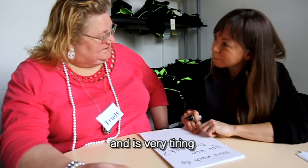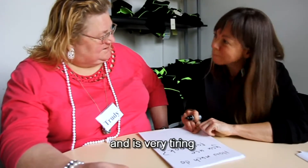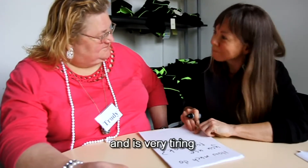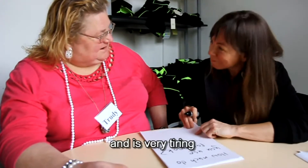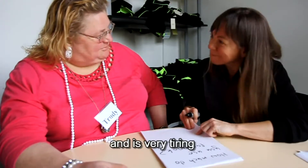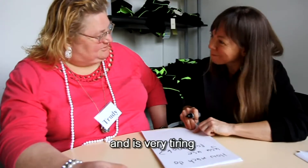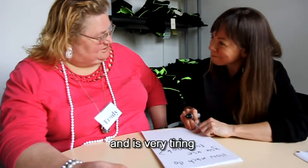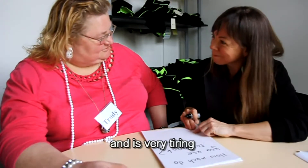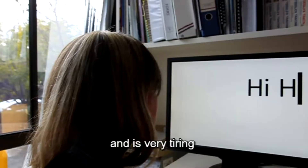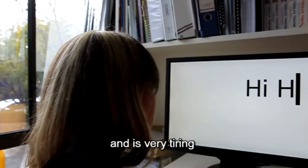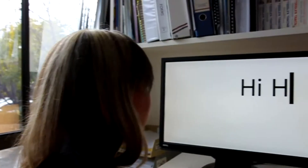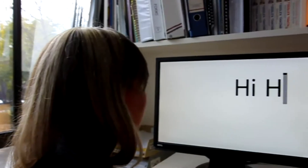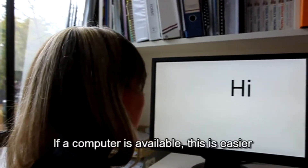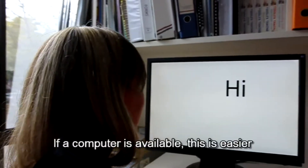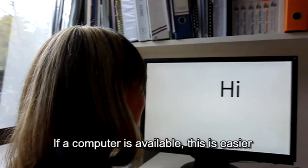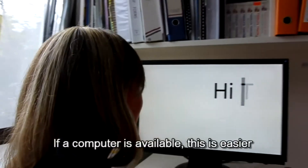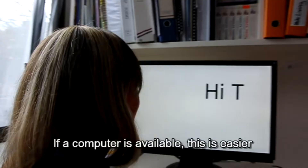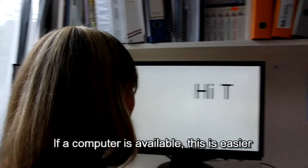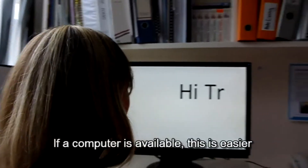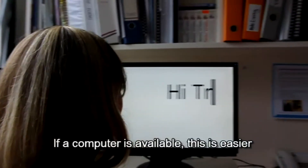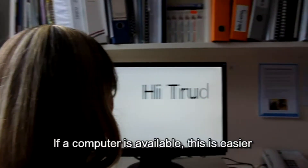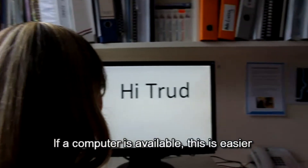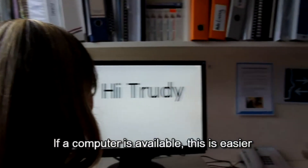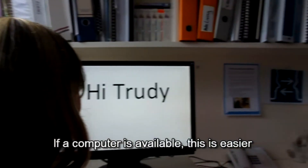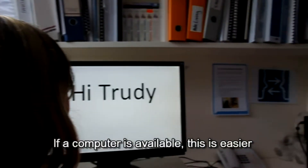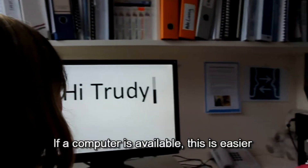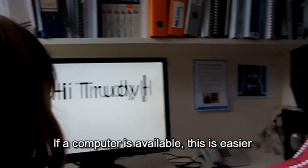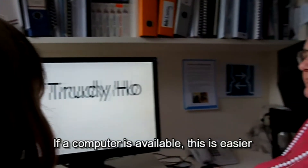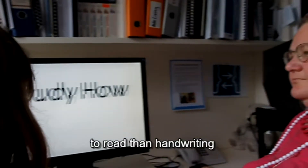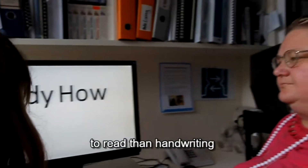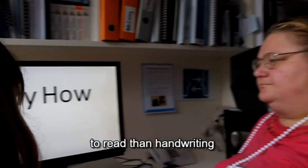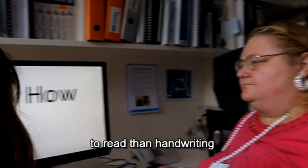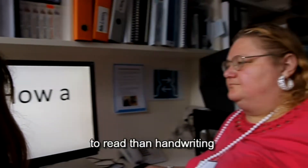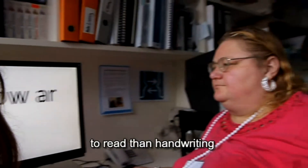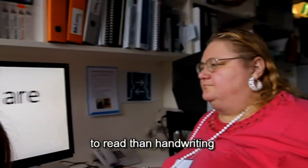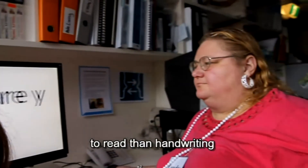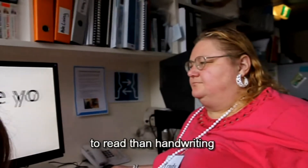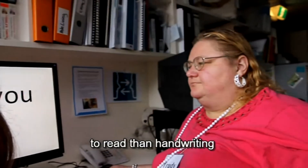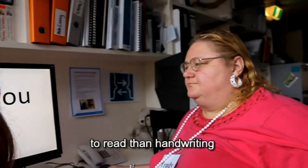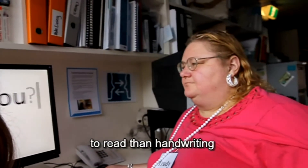very tiring. If a computer is available, this is easier to read than handwriting, as the